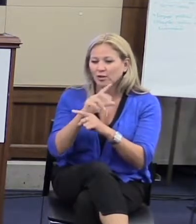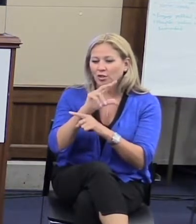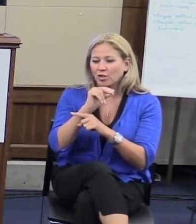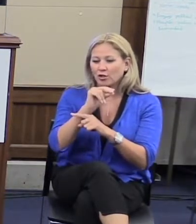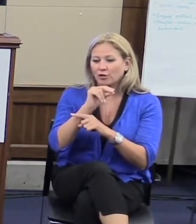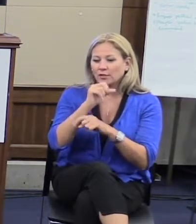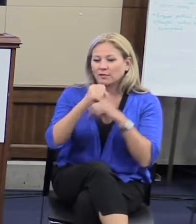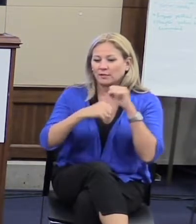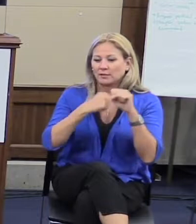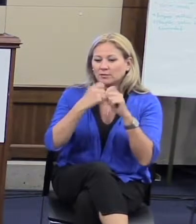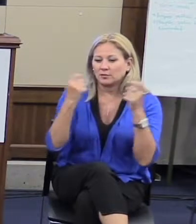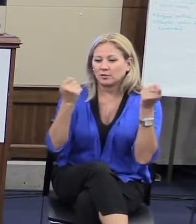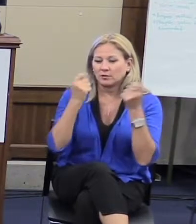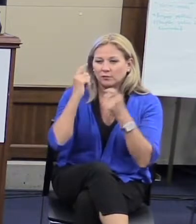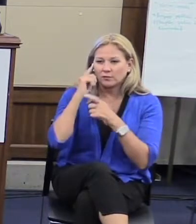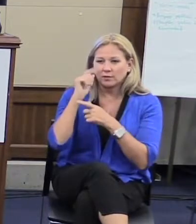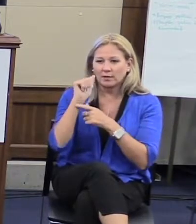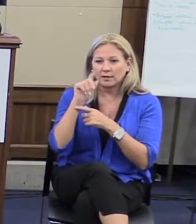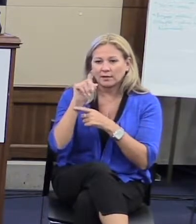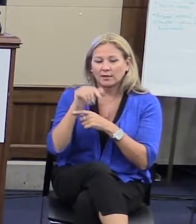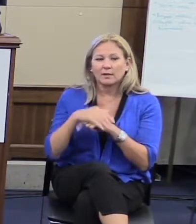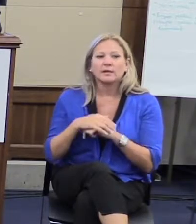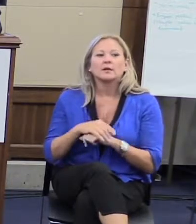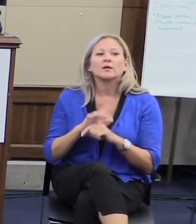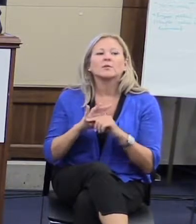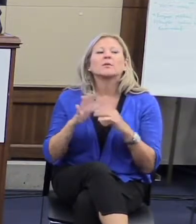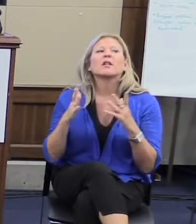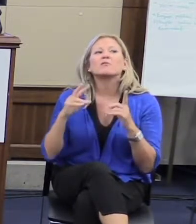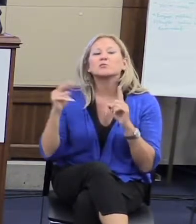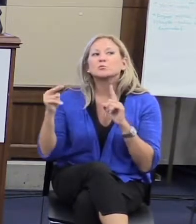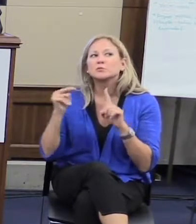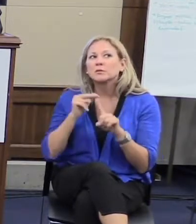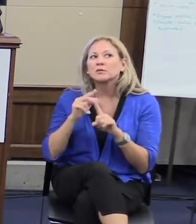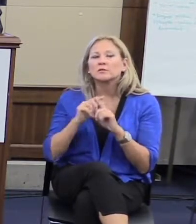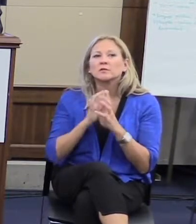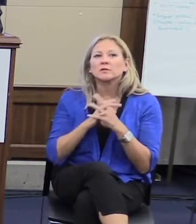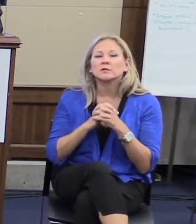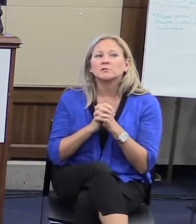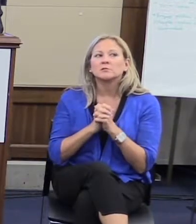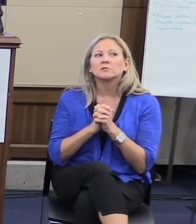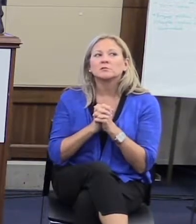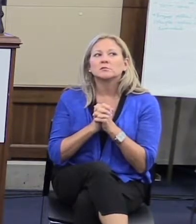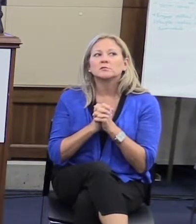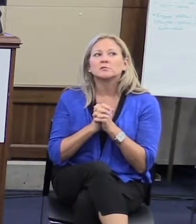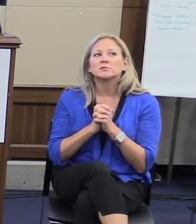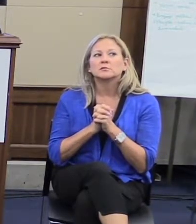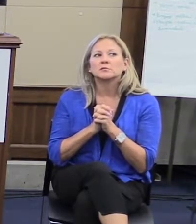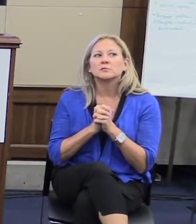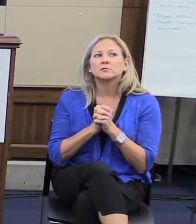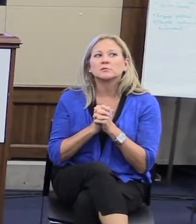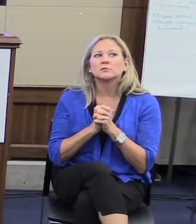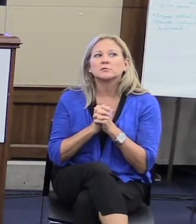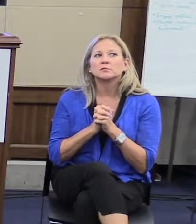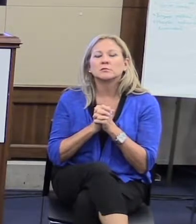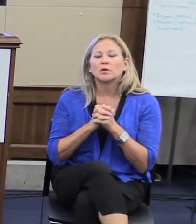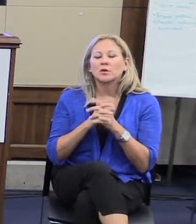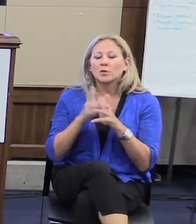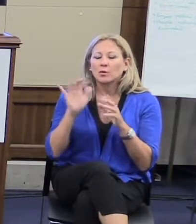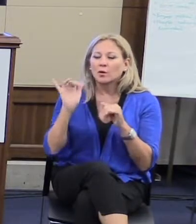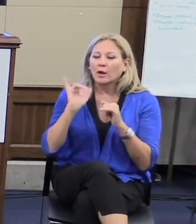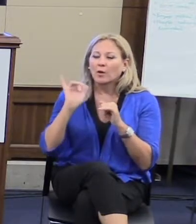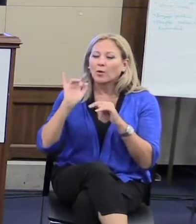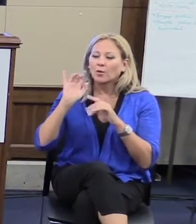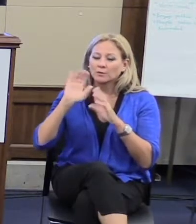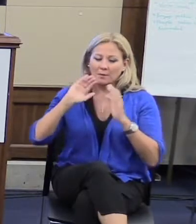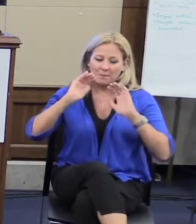Disabilities Act. And I think that there's going to be a lot of retrospectives. I think there's going to be a great hunger for, interesting stories of what it's been like for